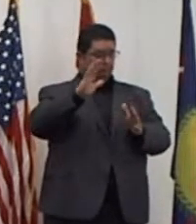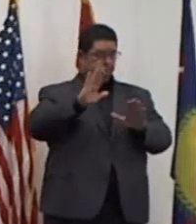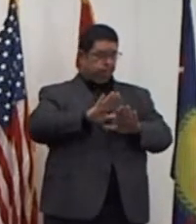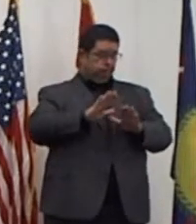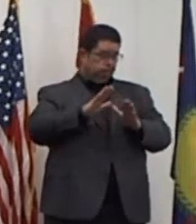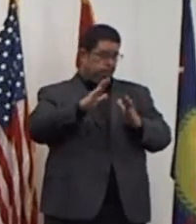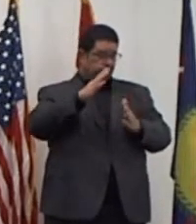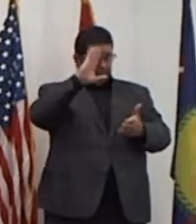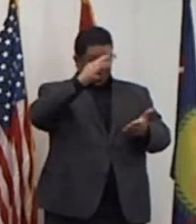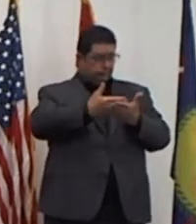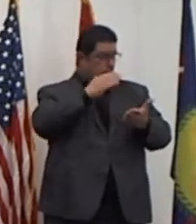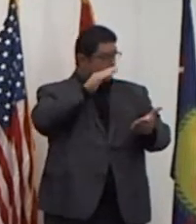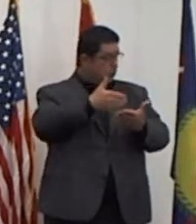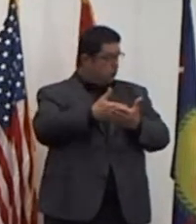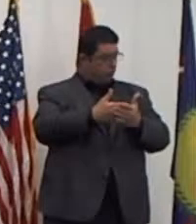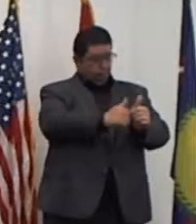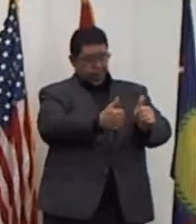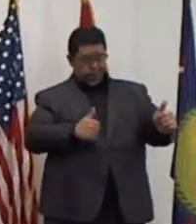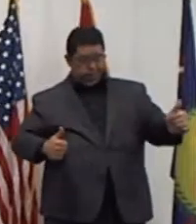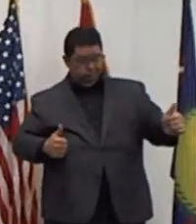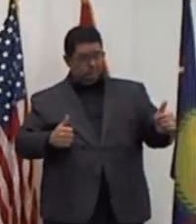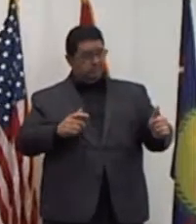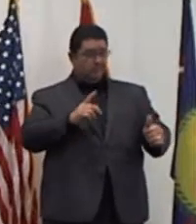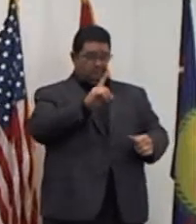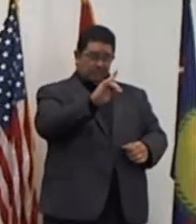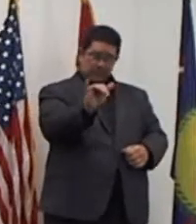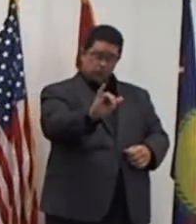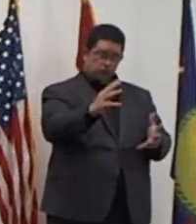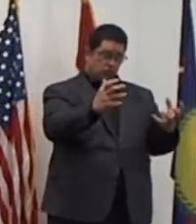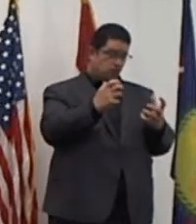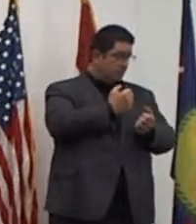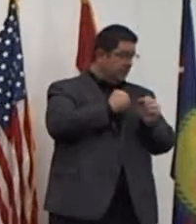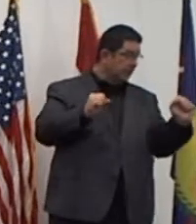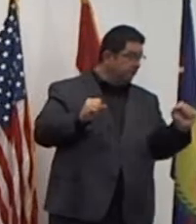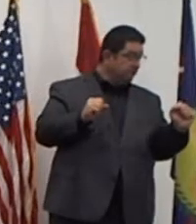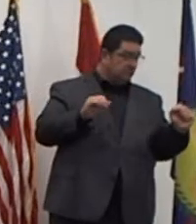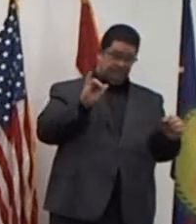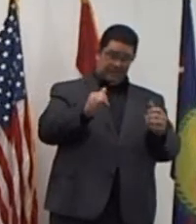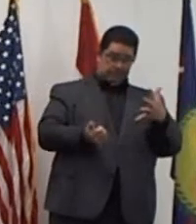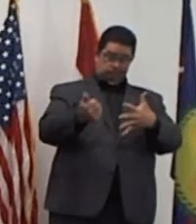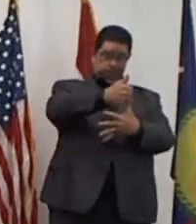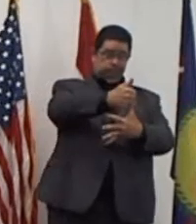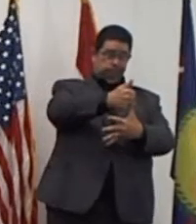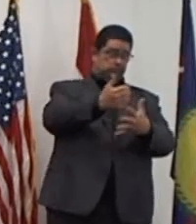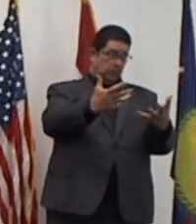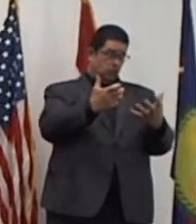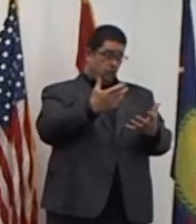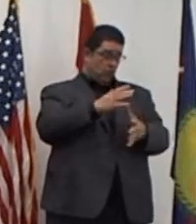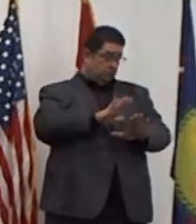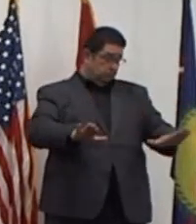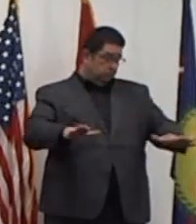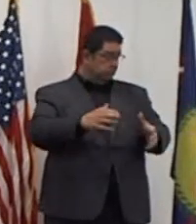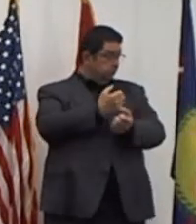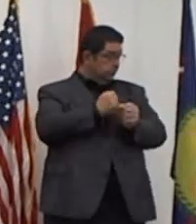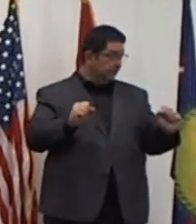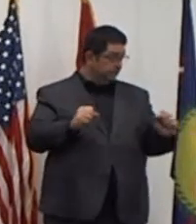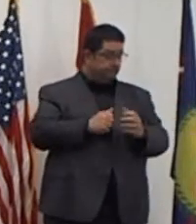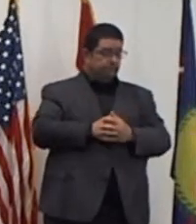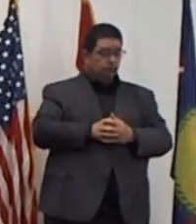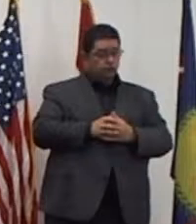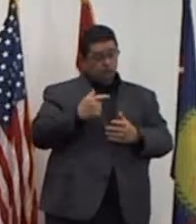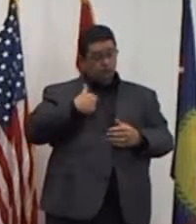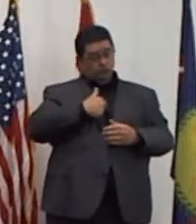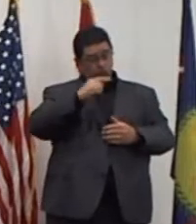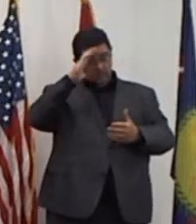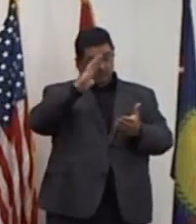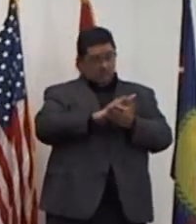also want their kids to be safe. And that's always going to be our first priority, keeping the kids safe. But we believe that working with our